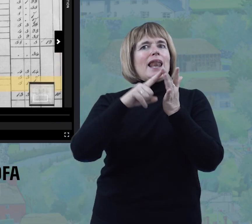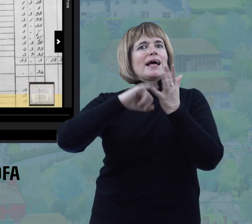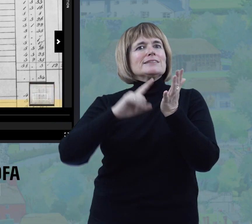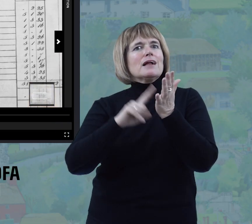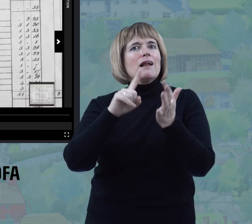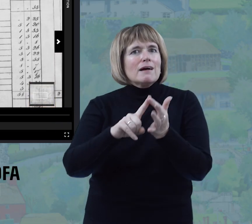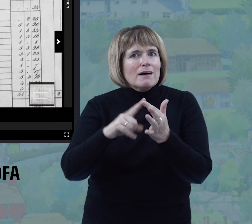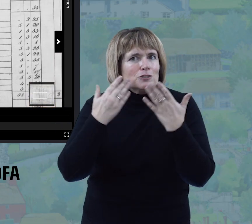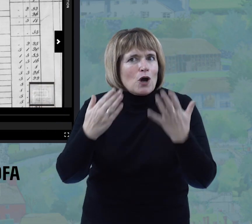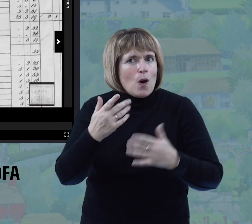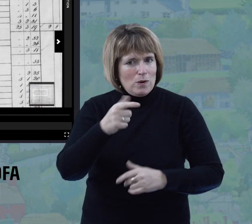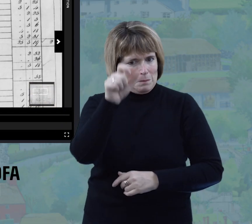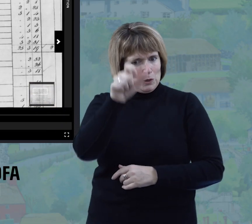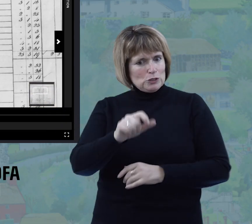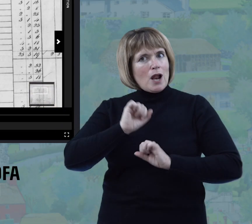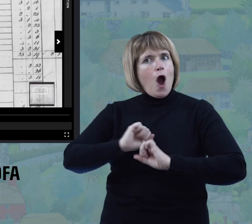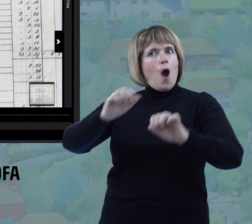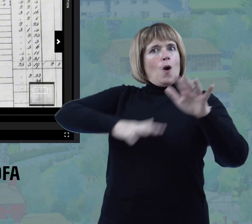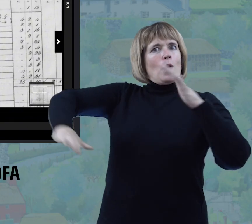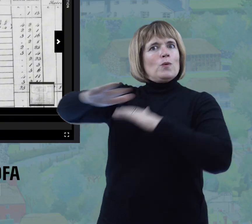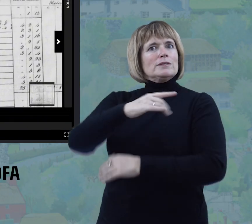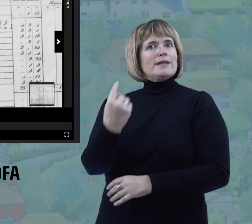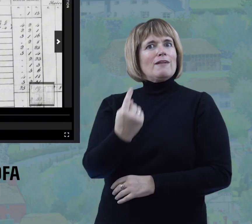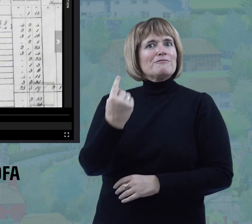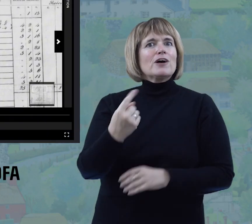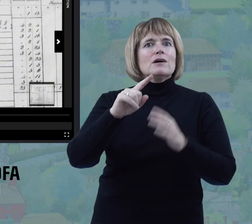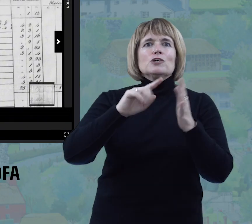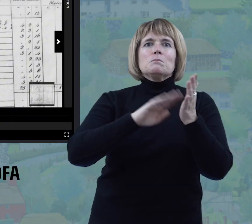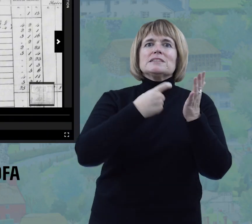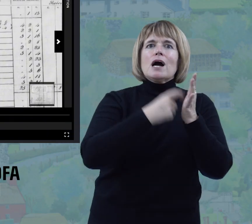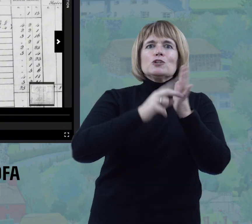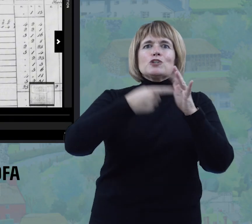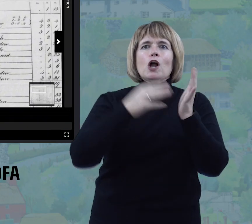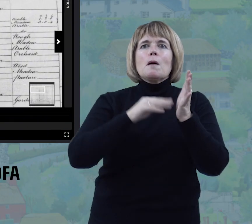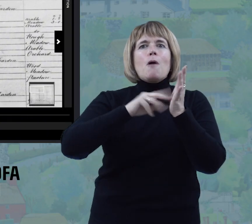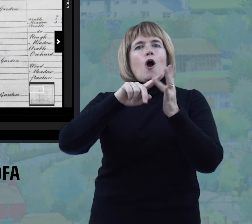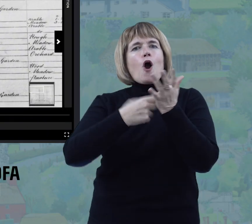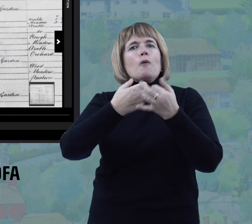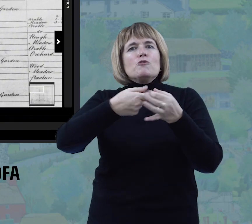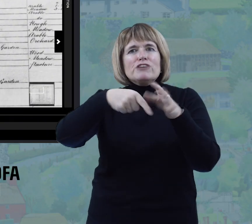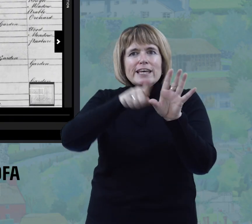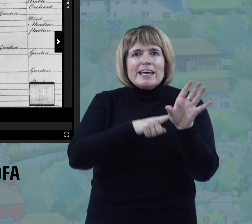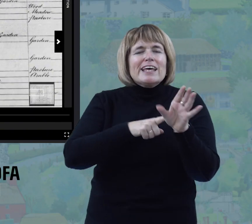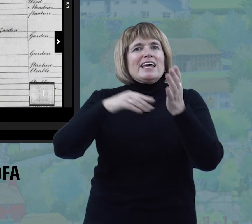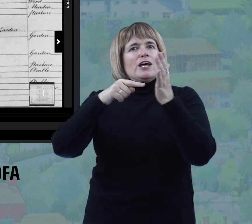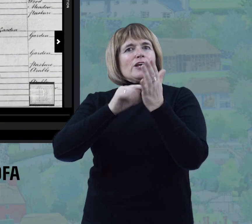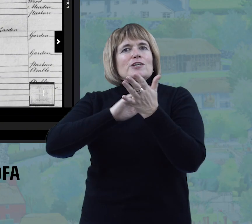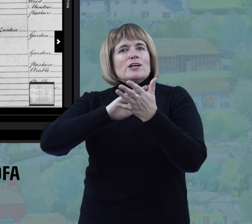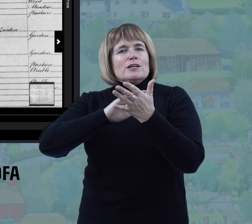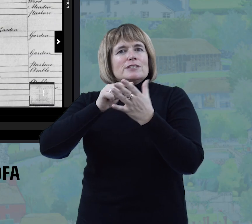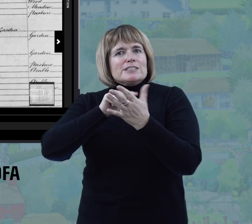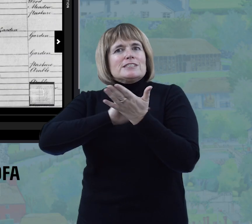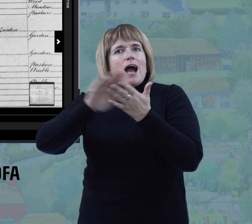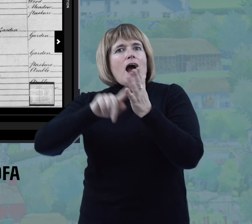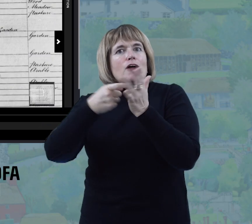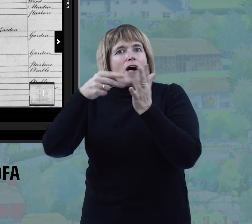Lissell. And it shows us the person who owns the land itself, Mr. John Montgomery Traherne. Just by